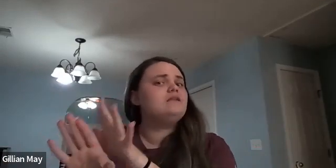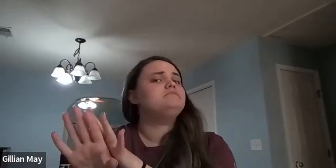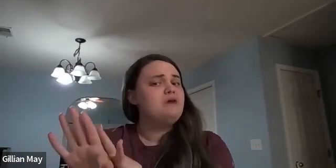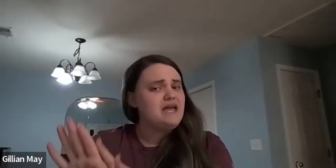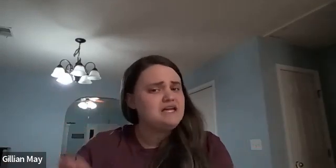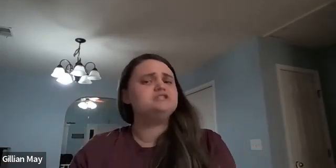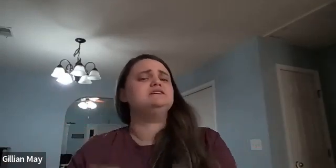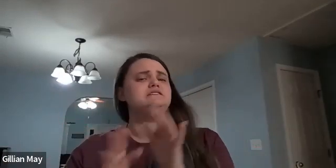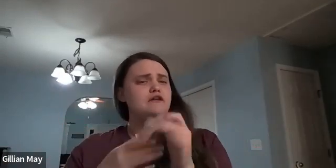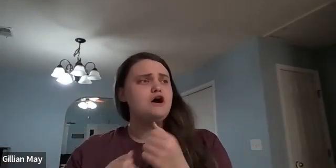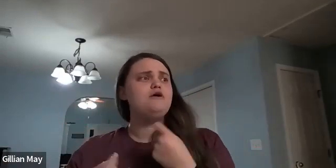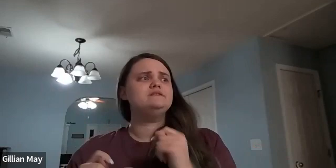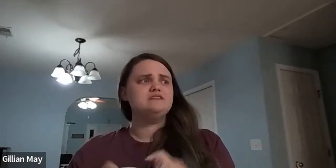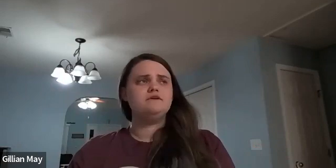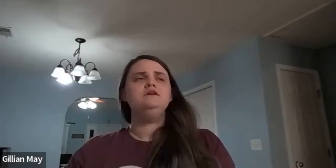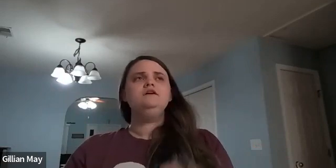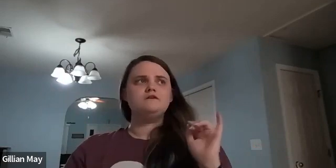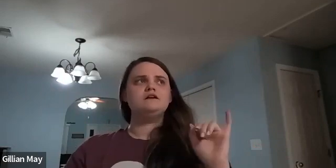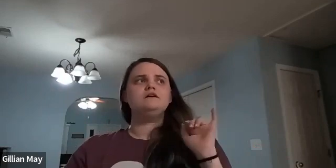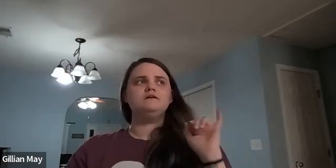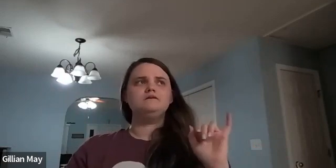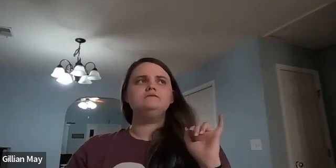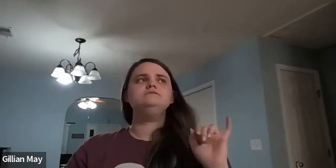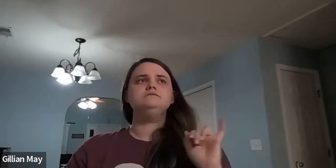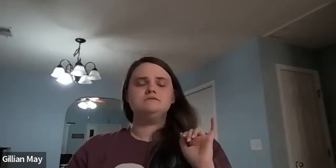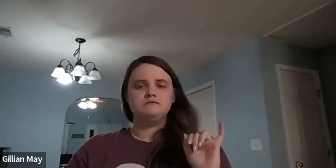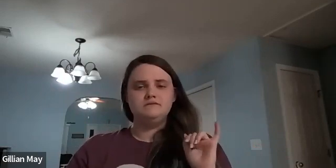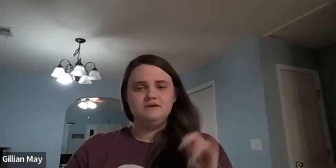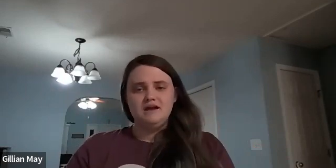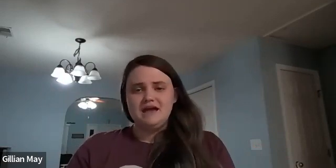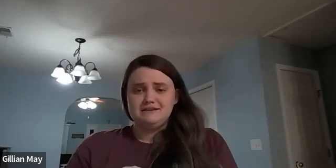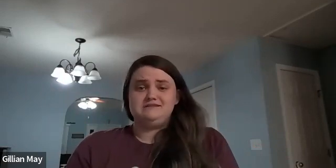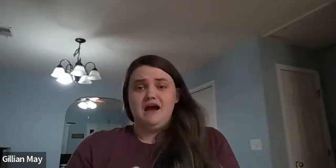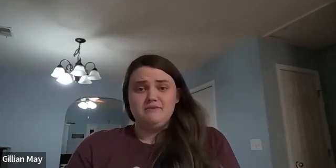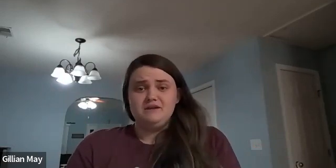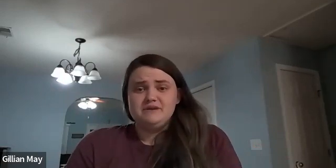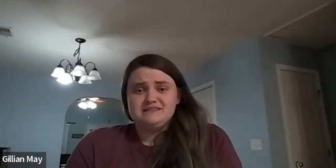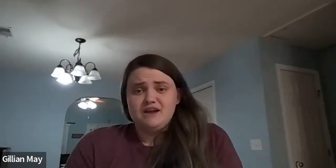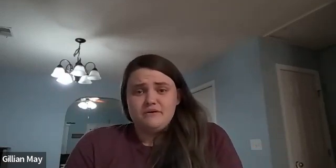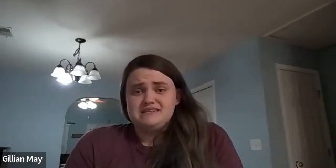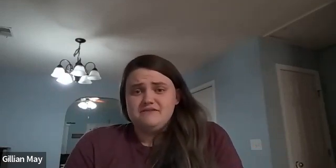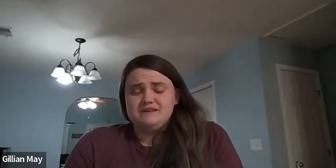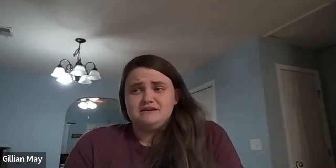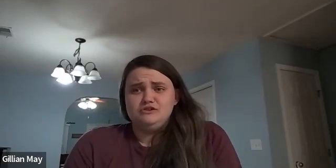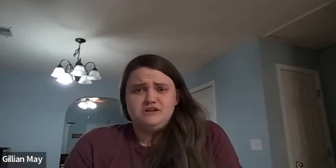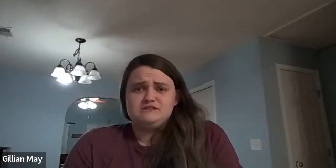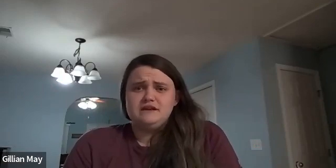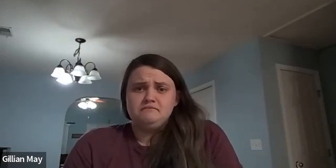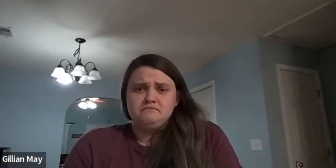Be patient, slow, and stuff. And they're kind of like, oh. And because biggest thing I always say is, I looked at her, it's like,